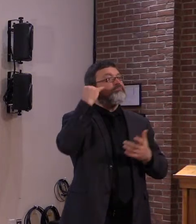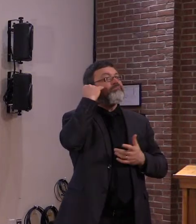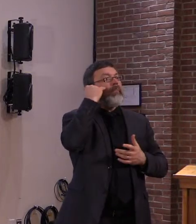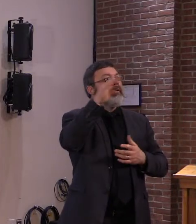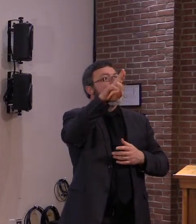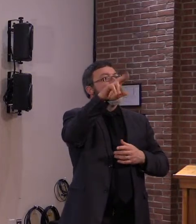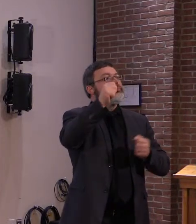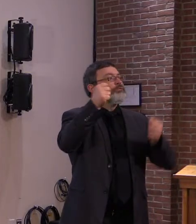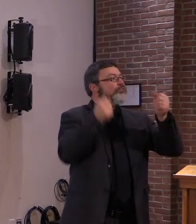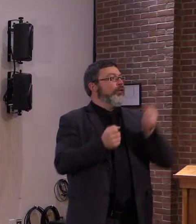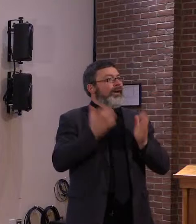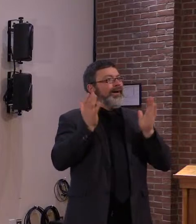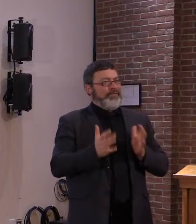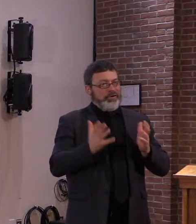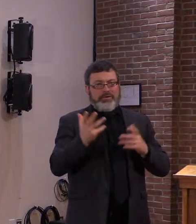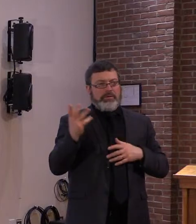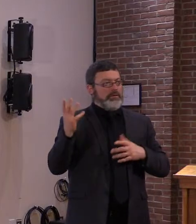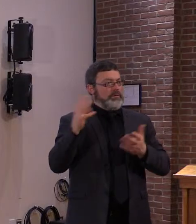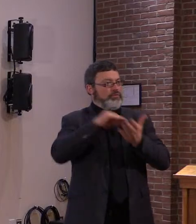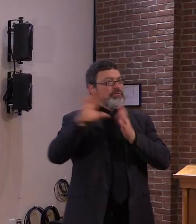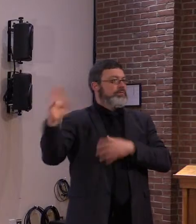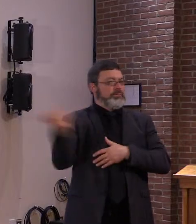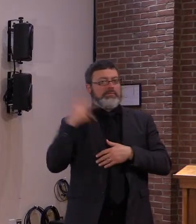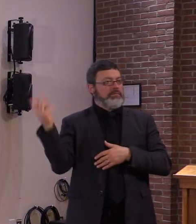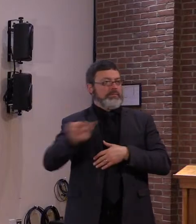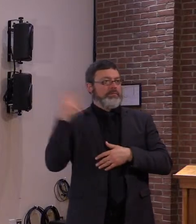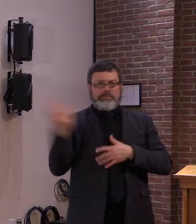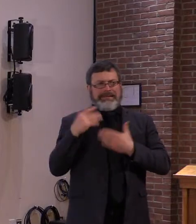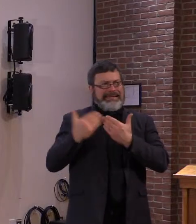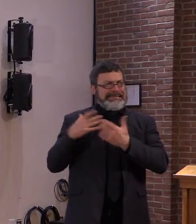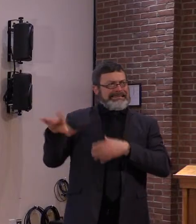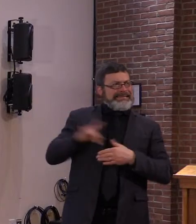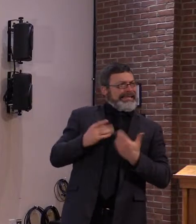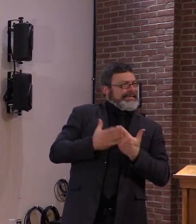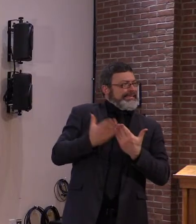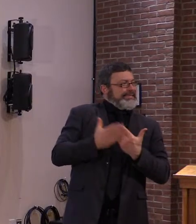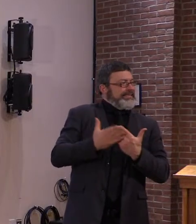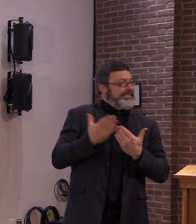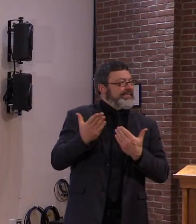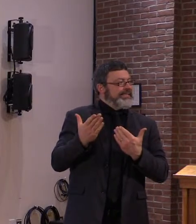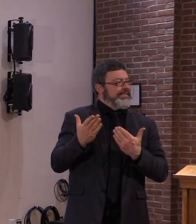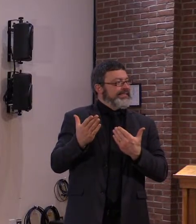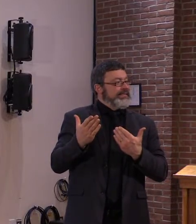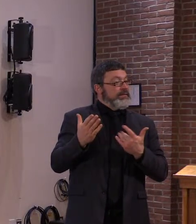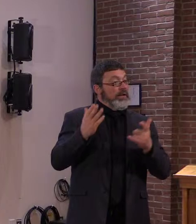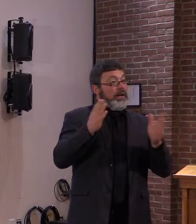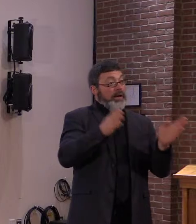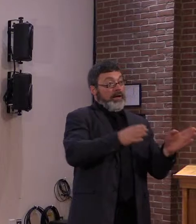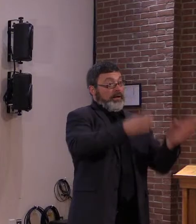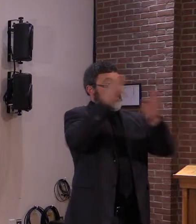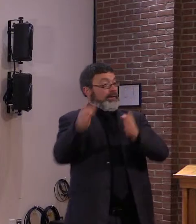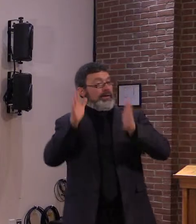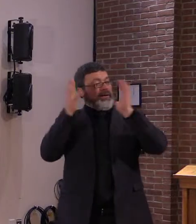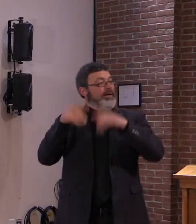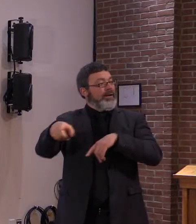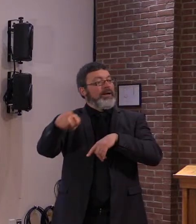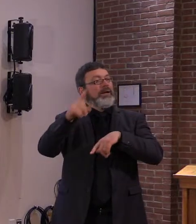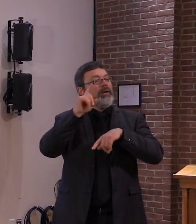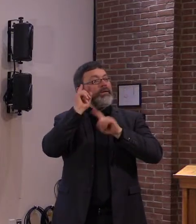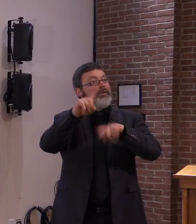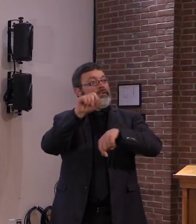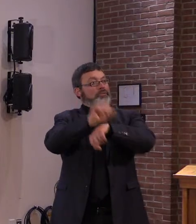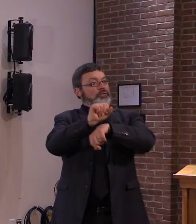get some predictable and uniform results, and I think, the conditions for learning have been so unequal across the state,